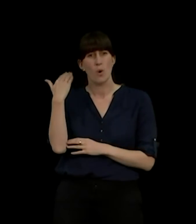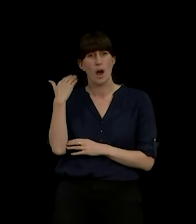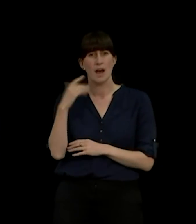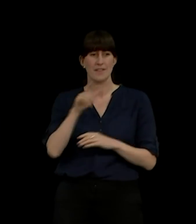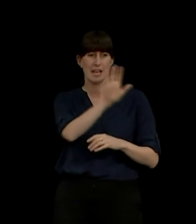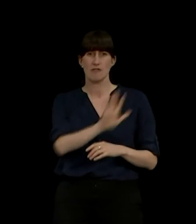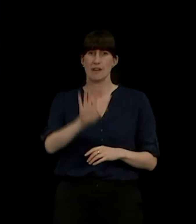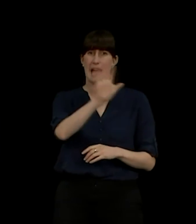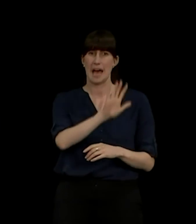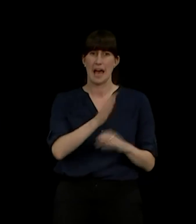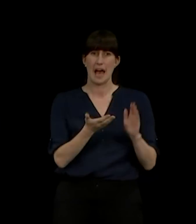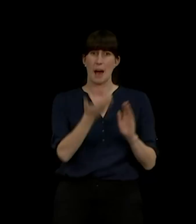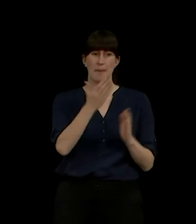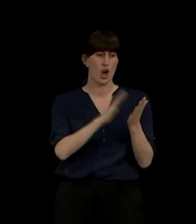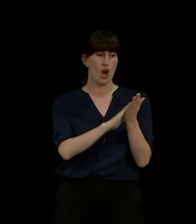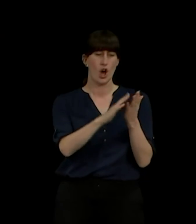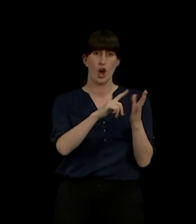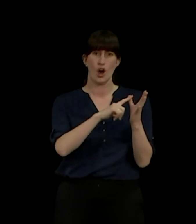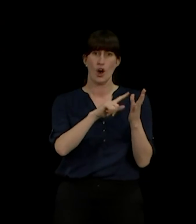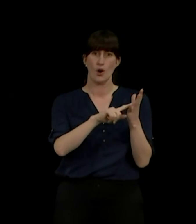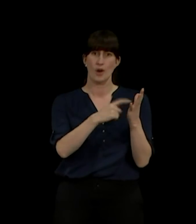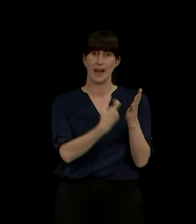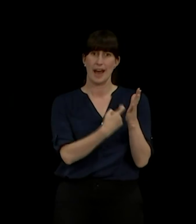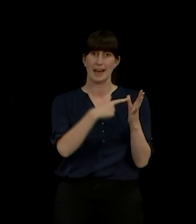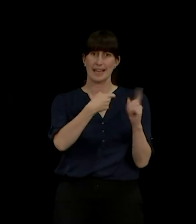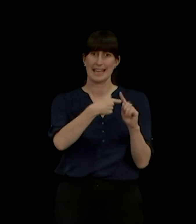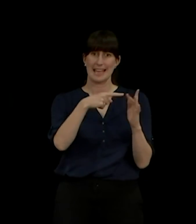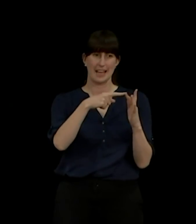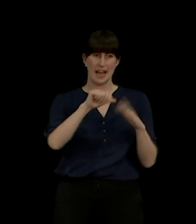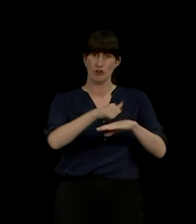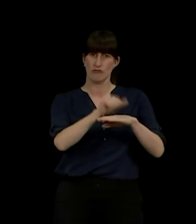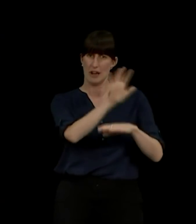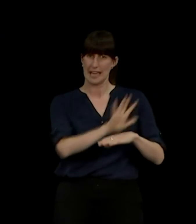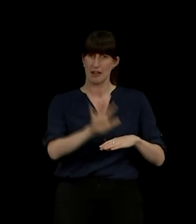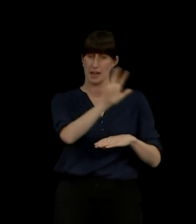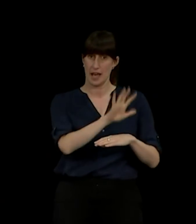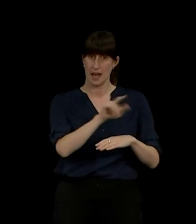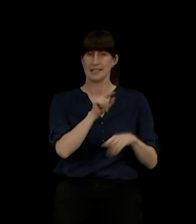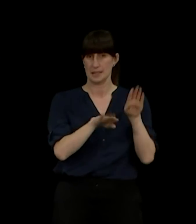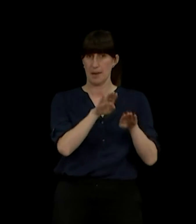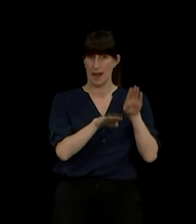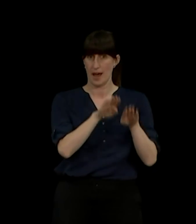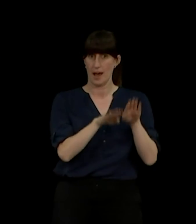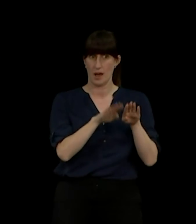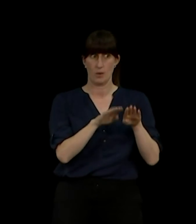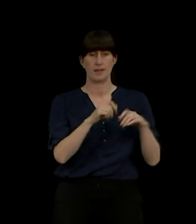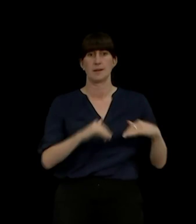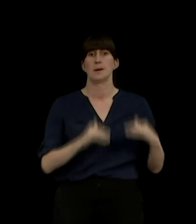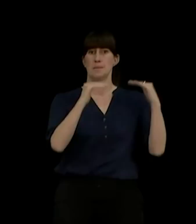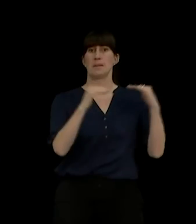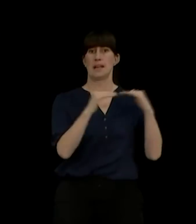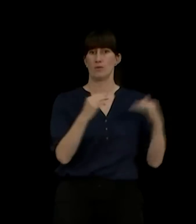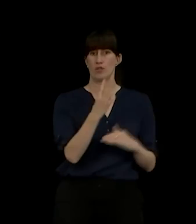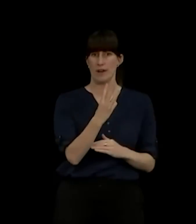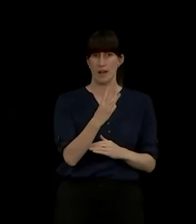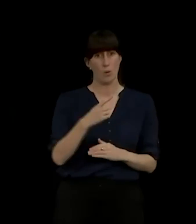Hauraki area. It gives us the opportunity to contact trace and widely test in the coming days to assess if the